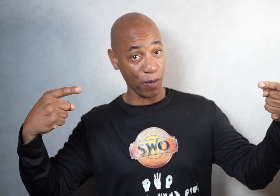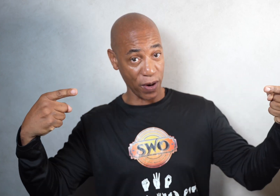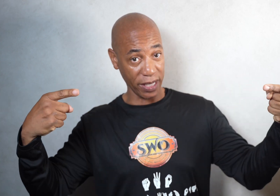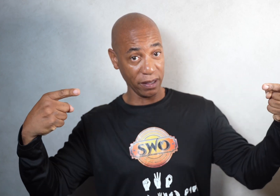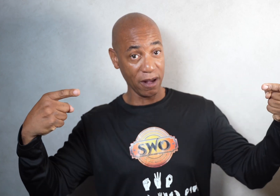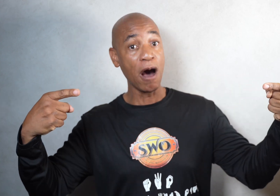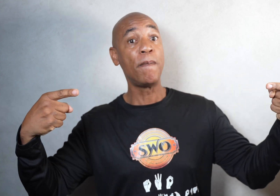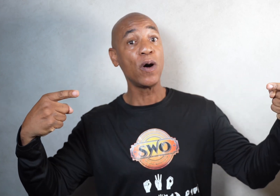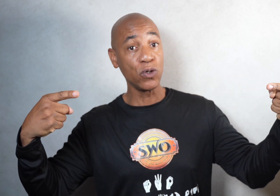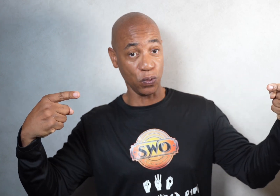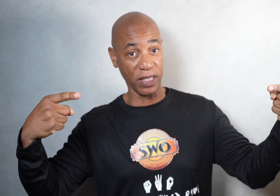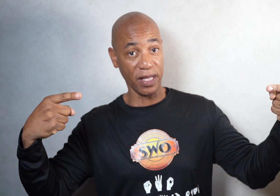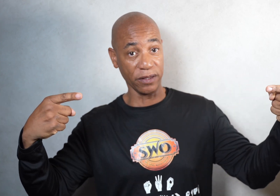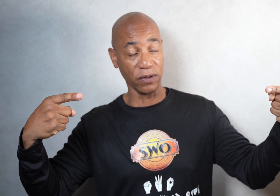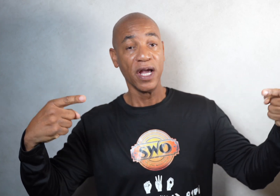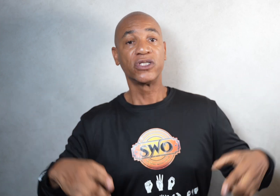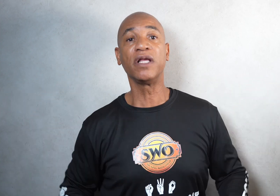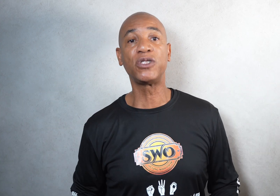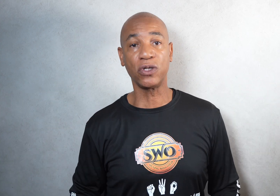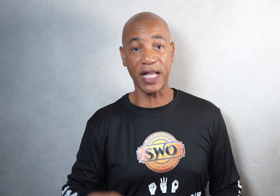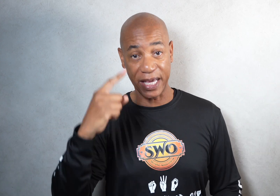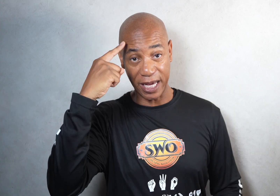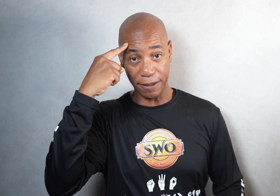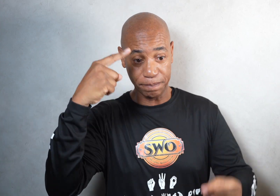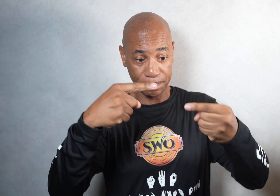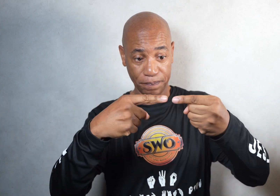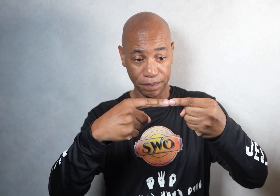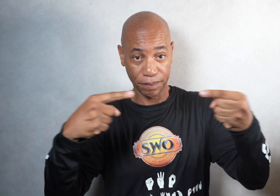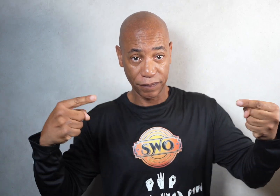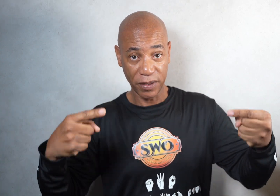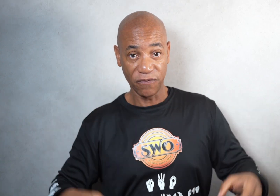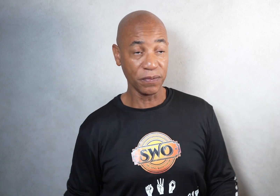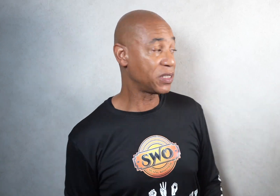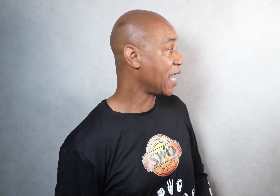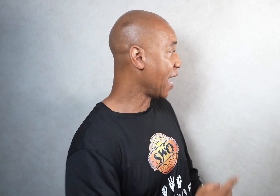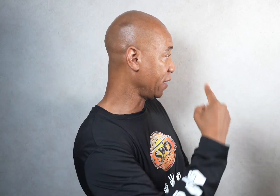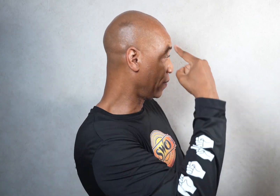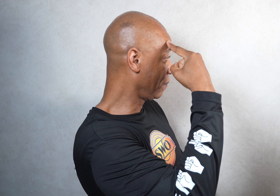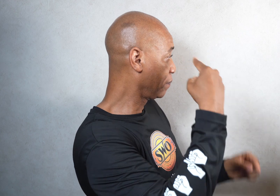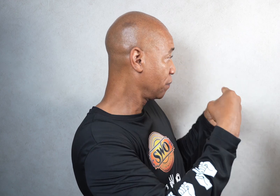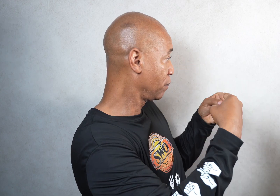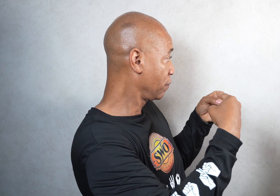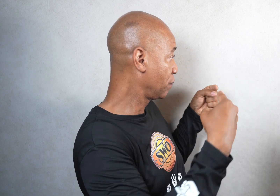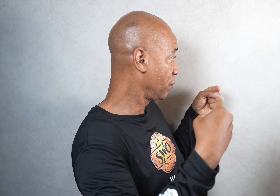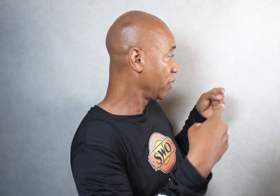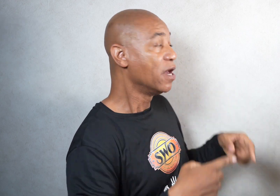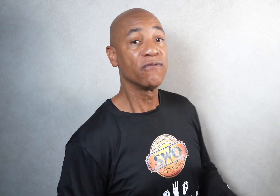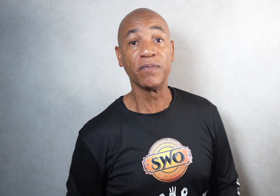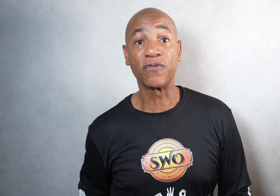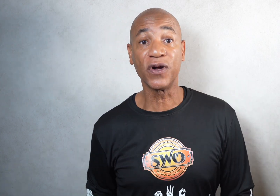separate, oppose one another. So let me show you that again. From the side, from the front